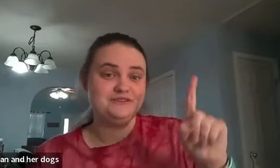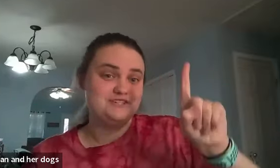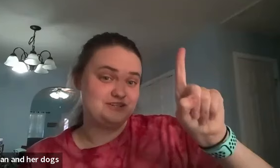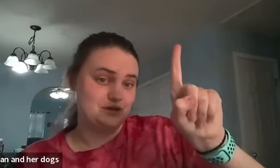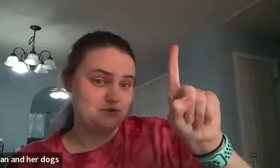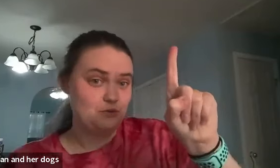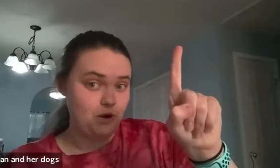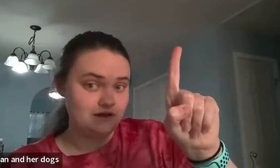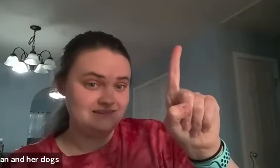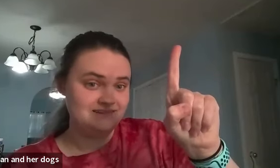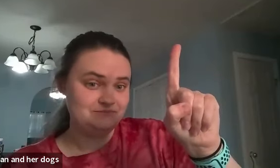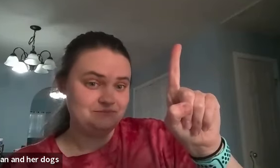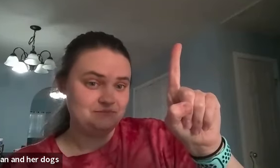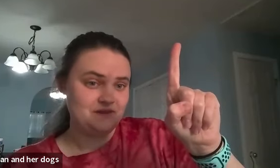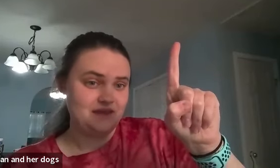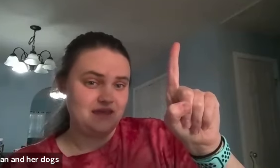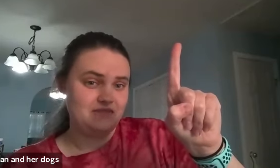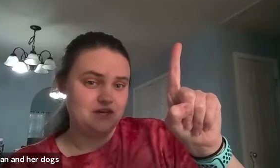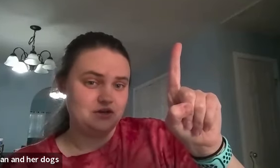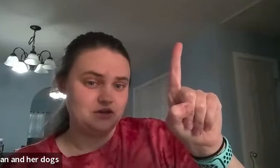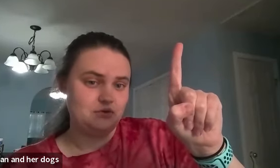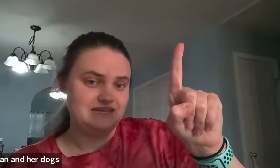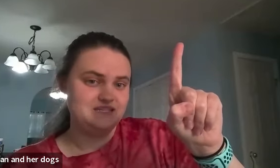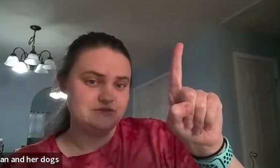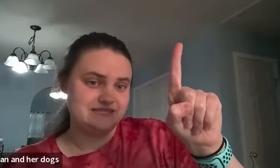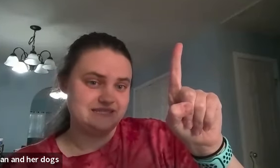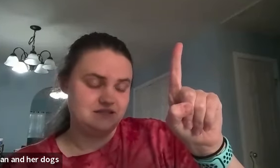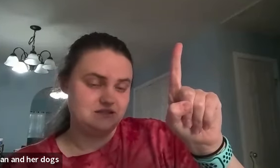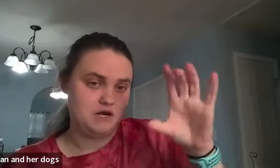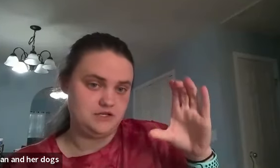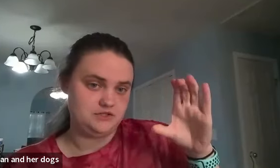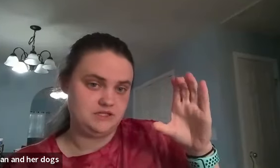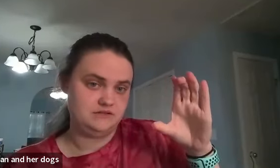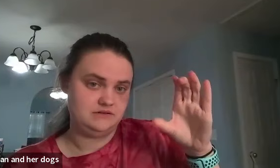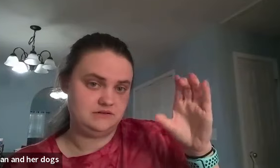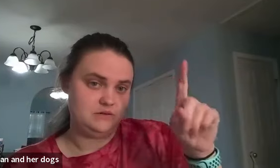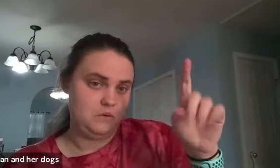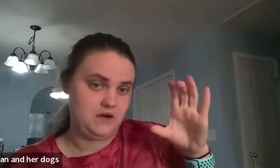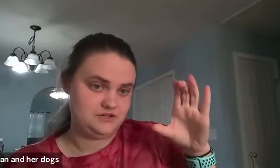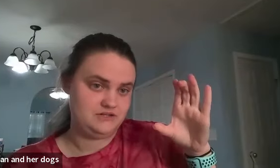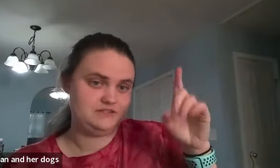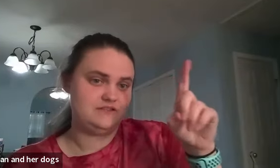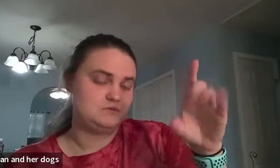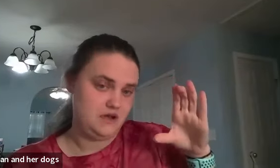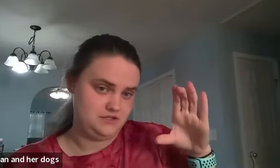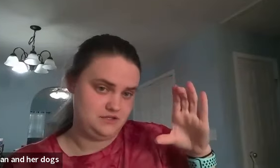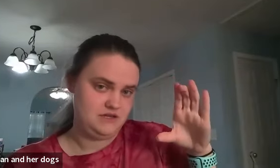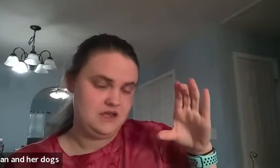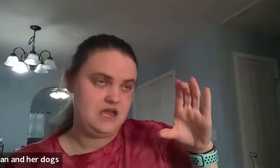do is you're going to start with a 1, and then you're going to pull it into a C, so 100. 100. So that's 100. And